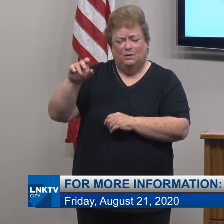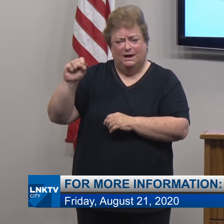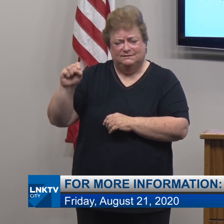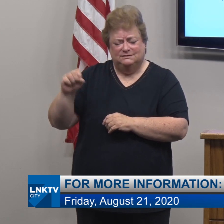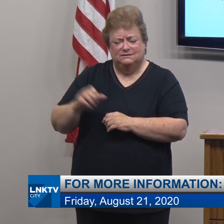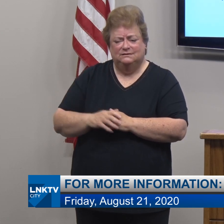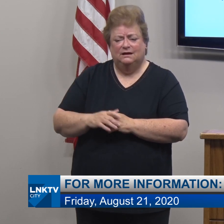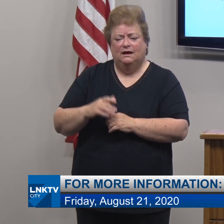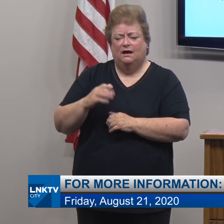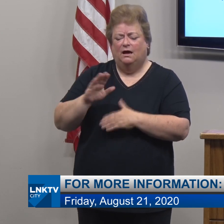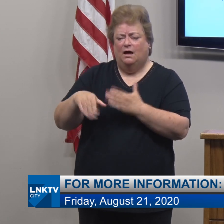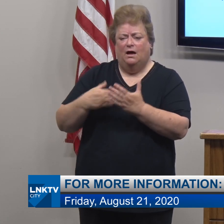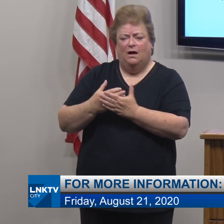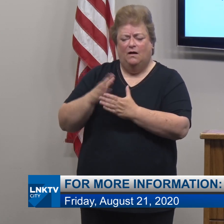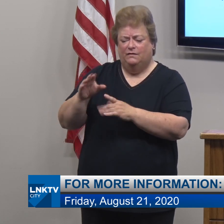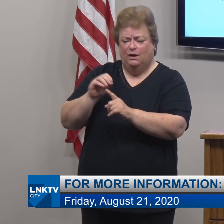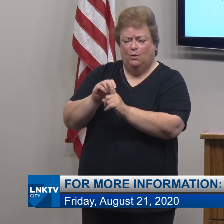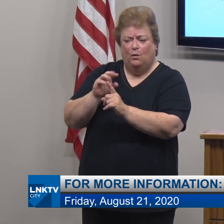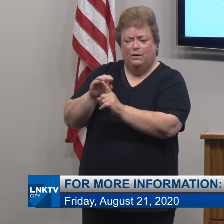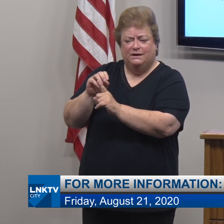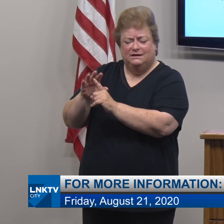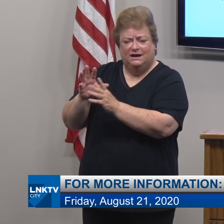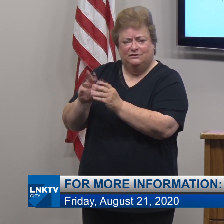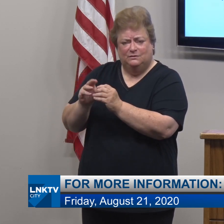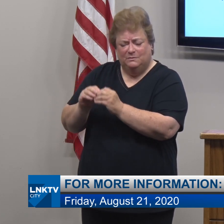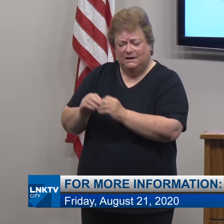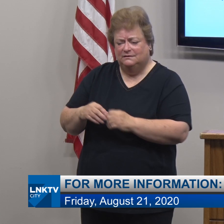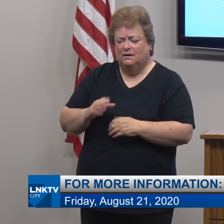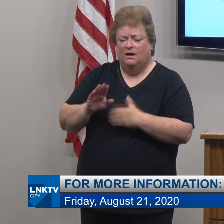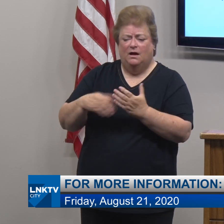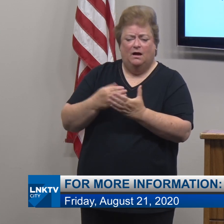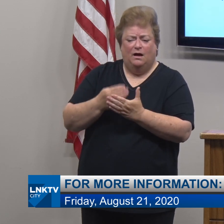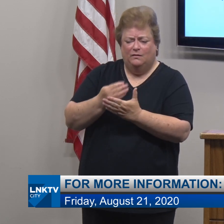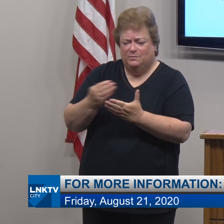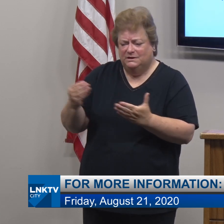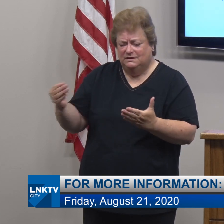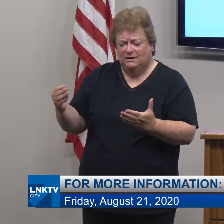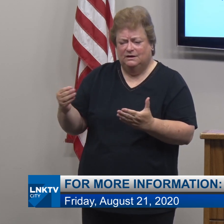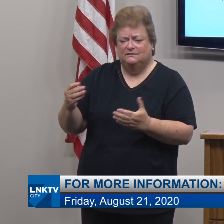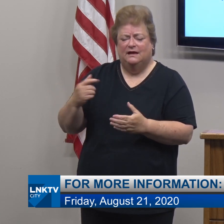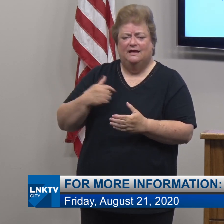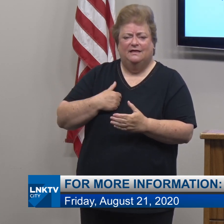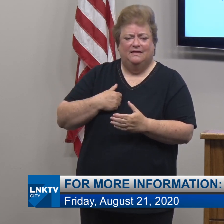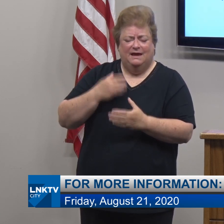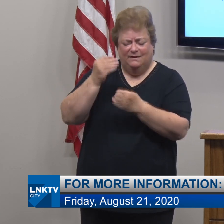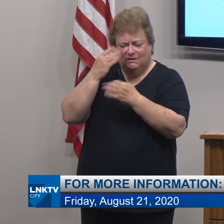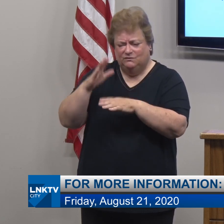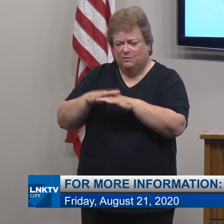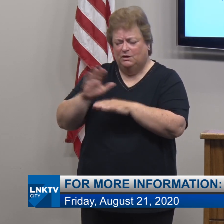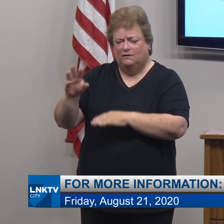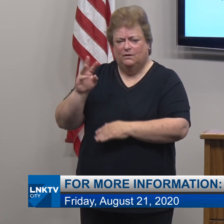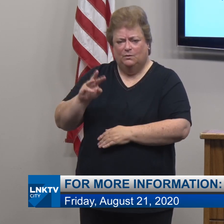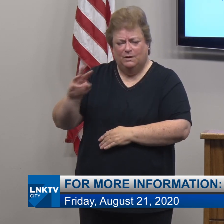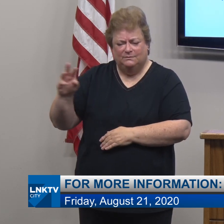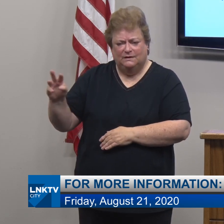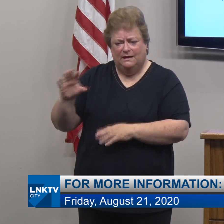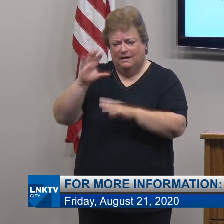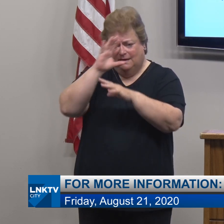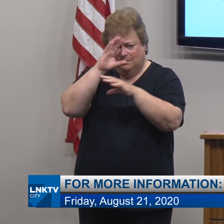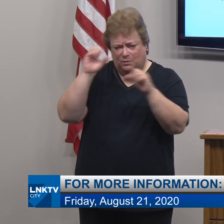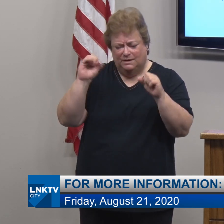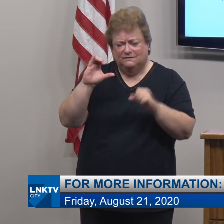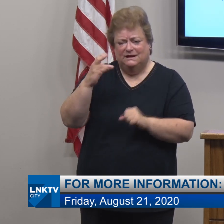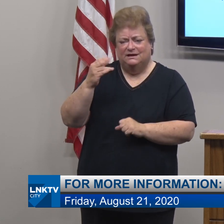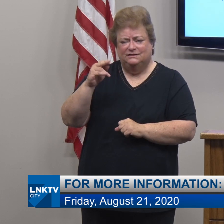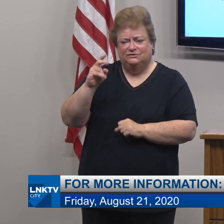all the orientation materials for the university. They have information on their website. The president and the